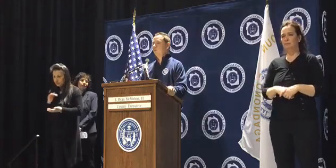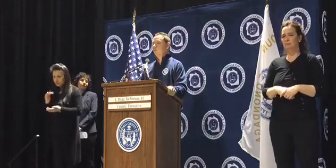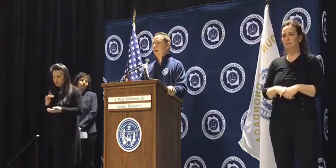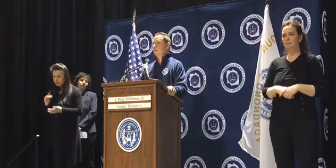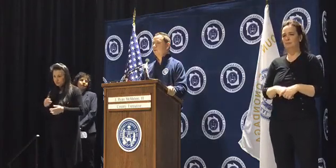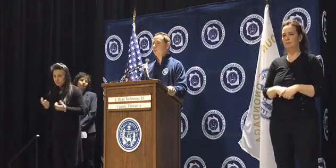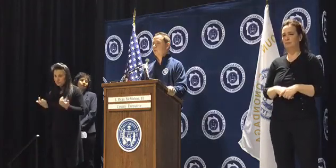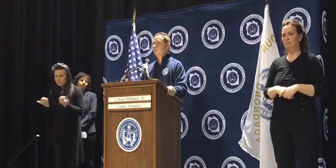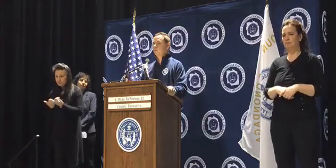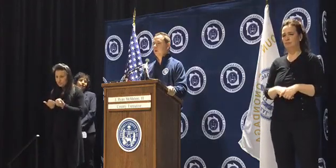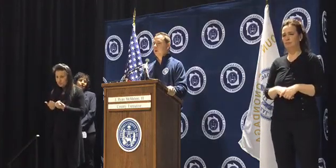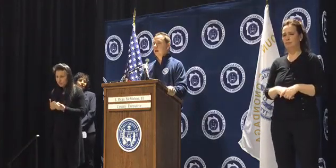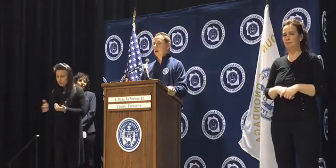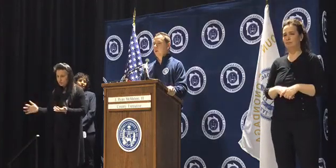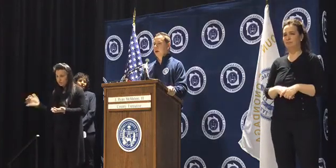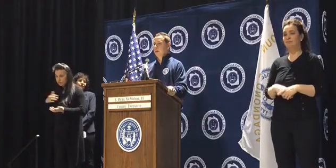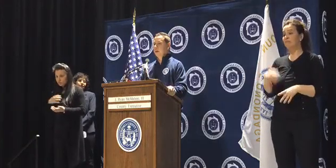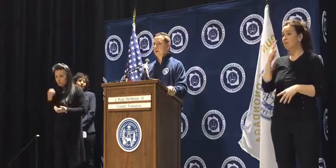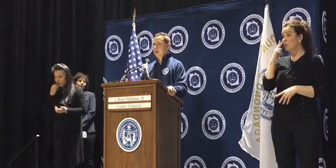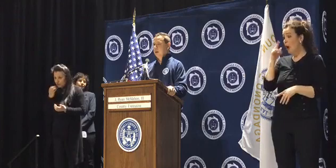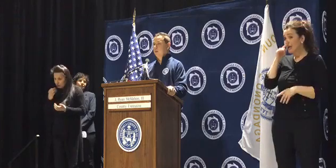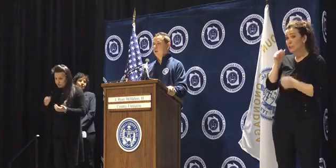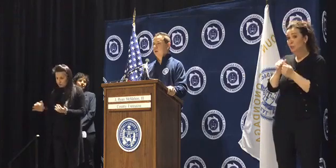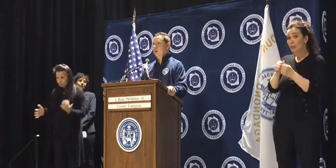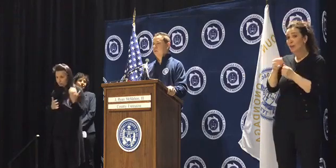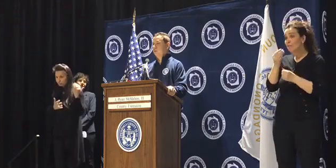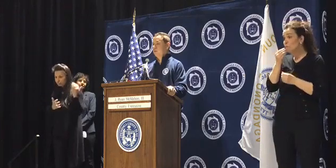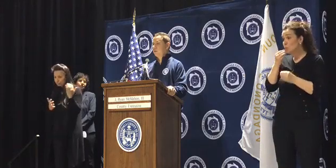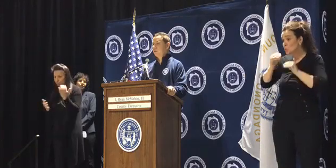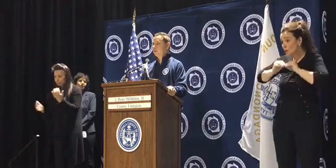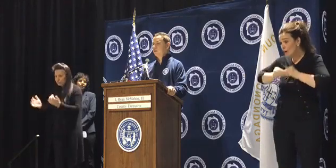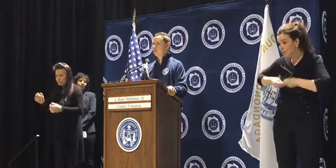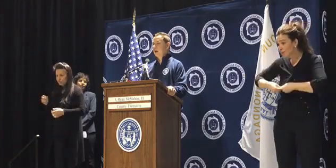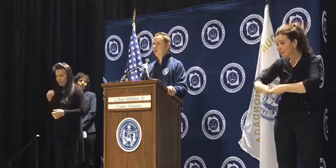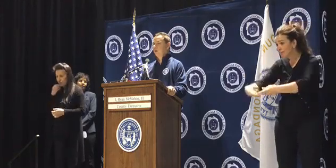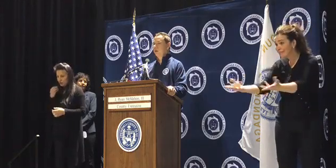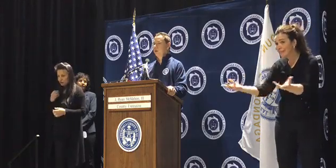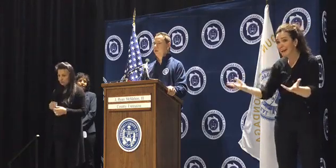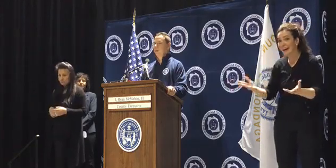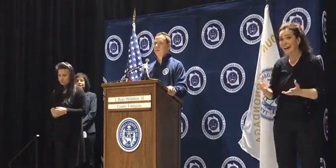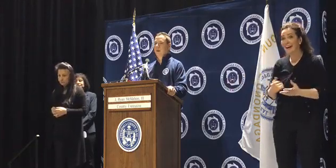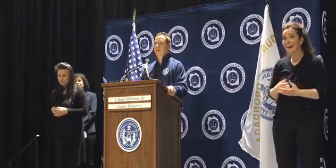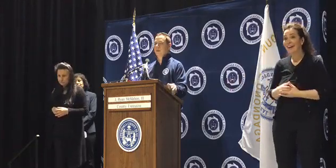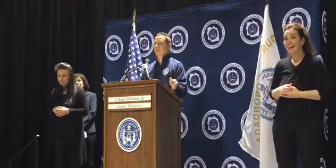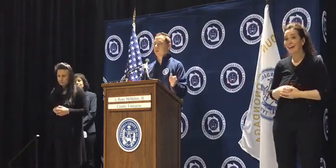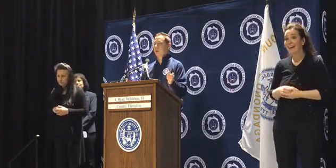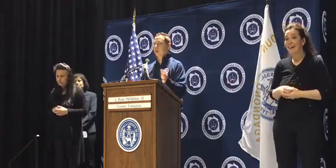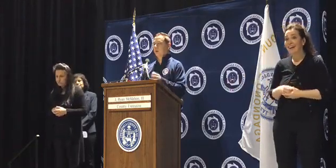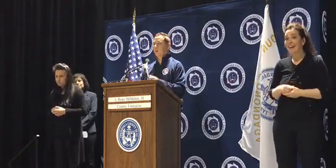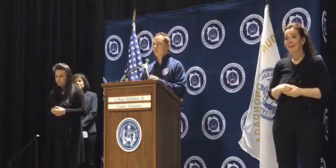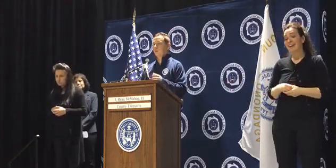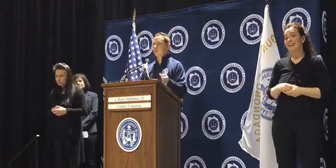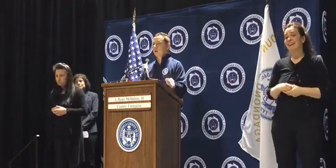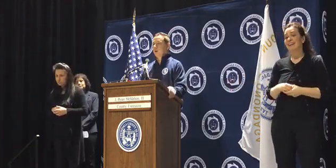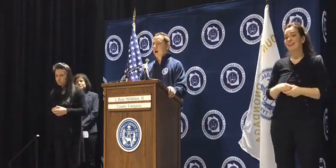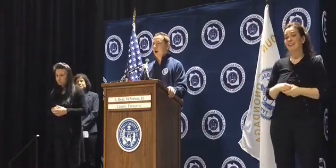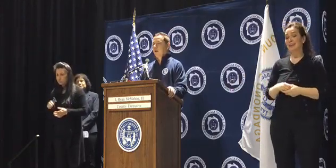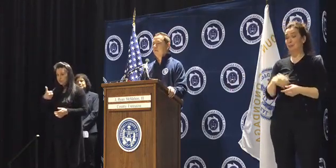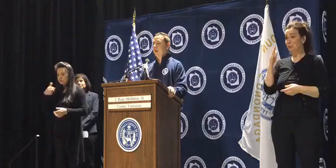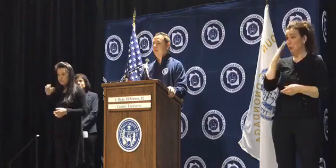food, with bags of food. And I wanted to thank, again, Abundant Life for their $60,000 donation that they made to keep the meal plan going